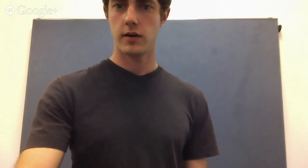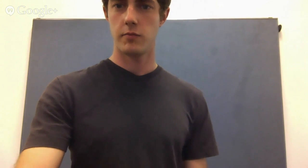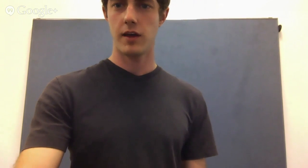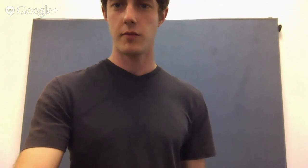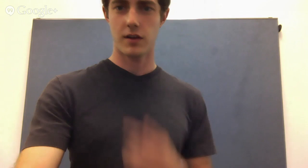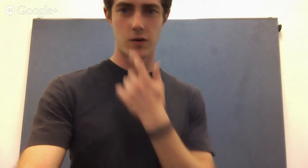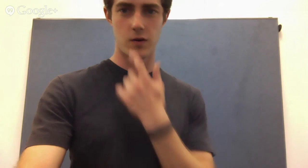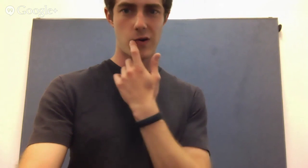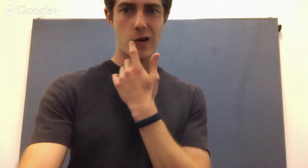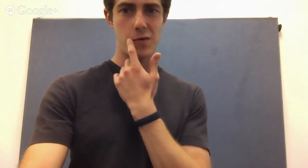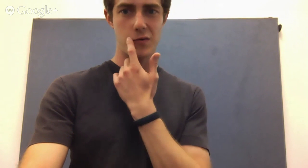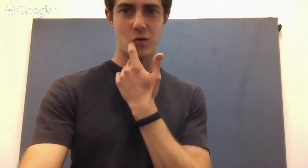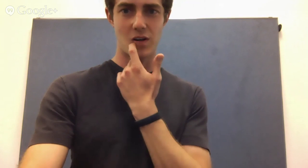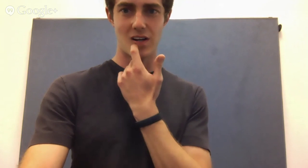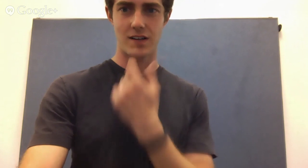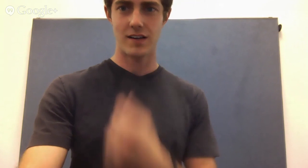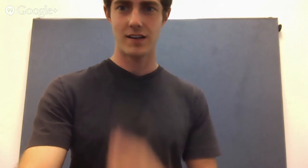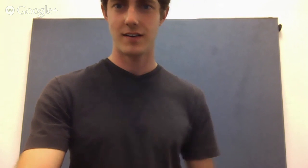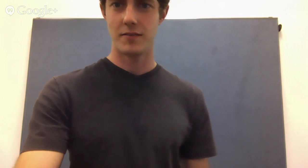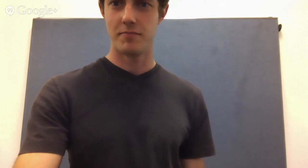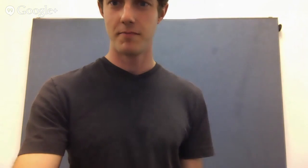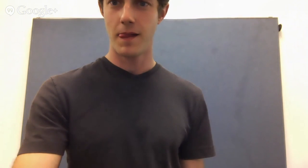Yeah, I'm looking at your comments real quick here.